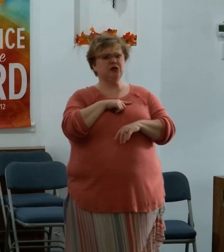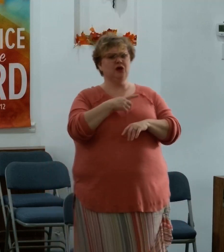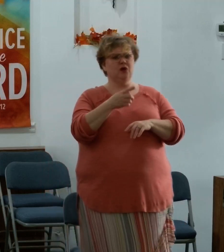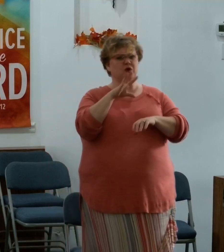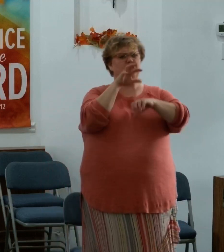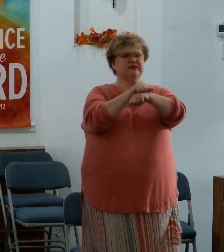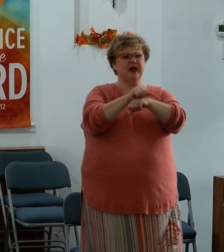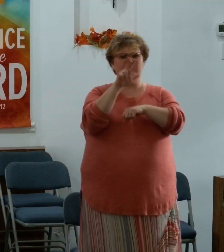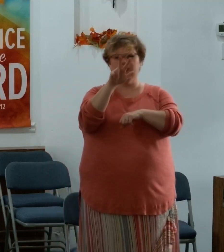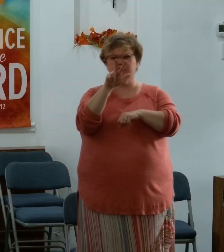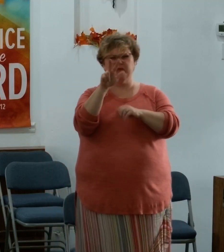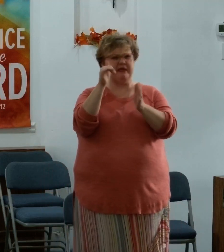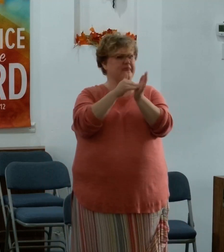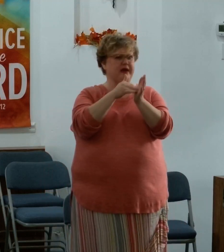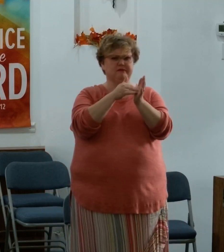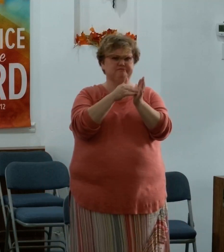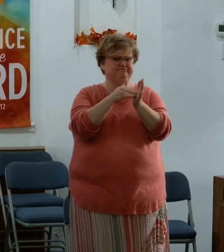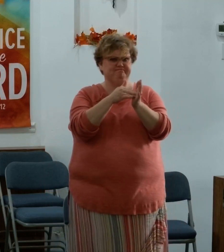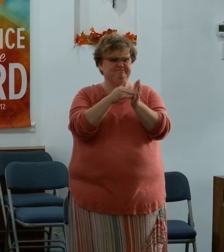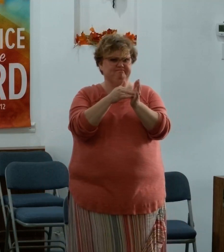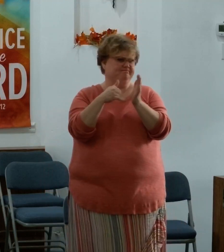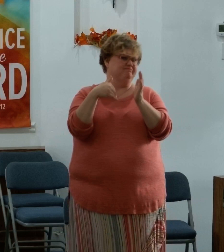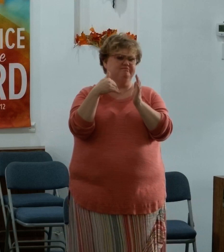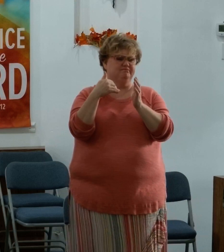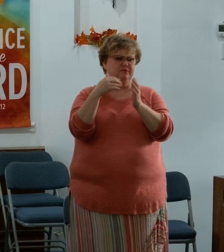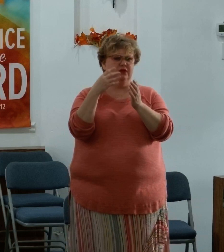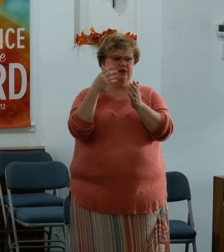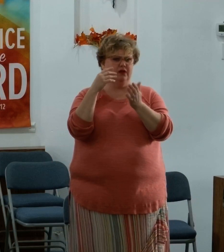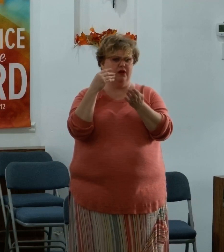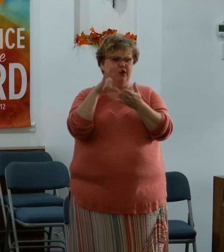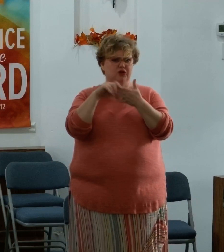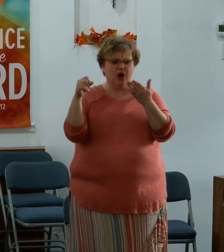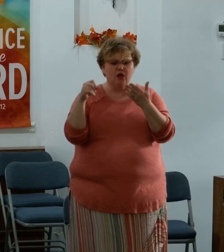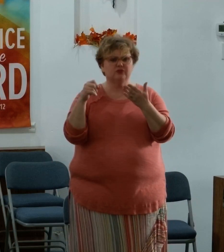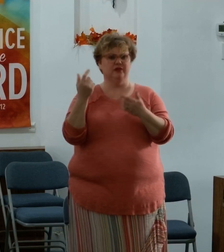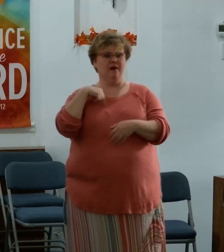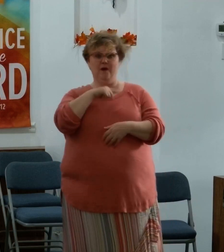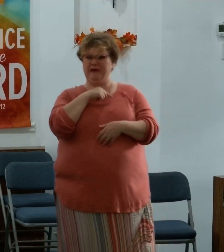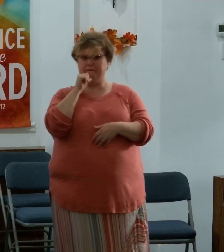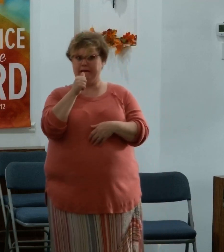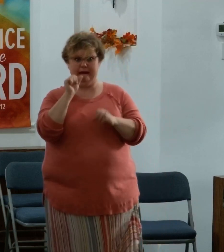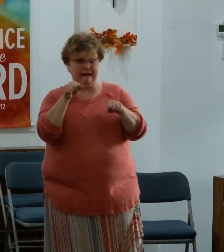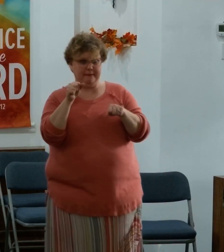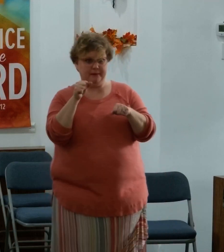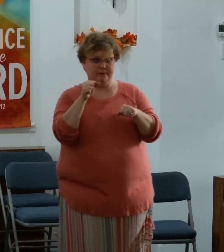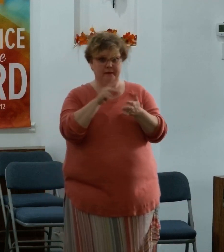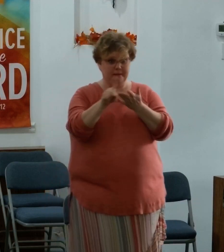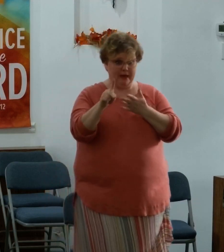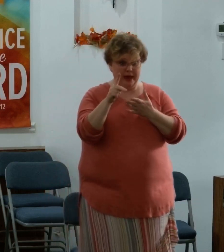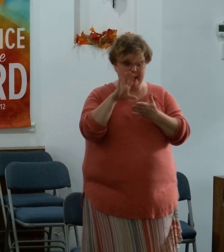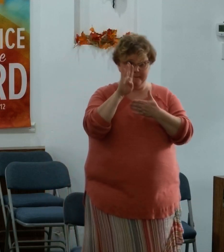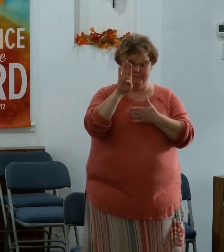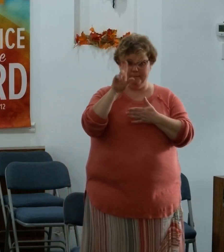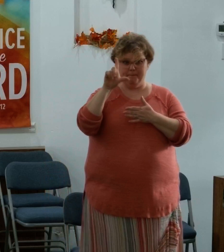that time, Union Baptist Church was in the red, wasn't paying its bills. And the current pastor, I don't remember the name, Pam can tell you, you can read it on